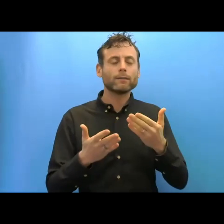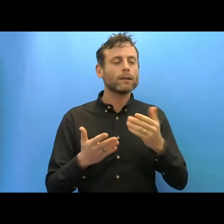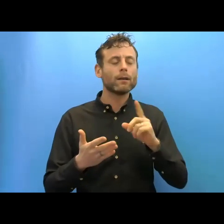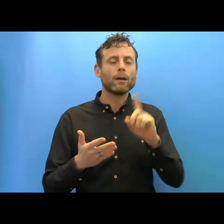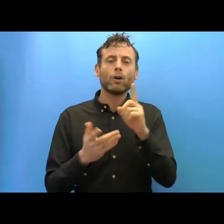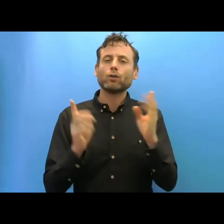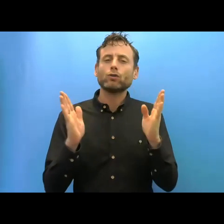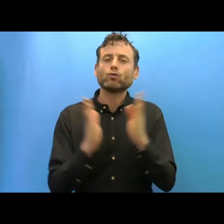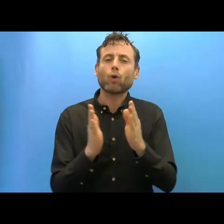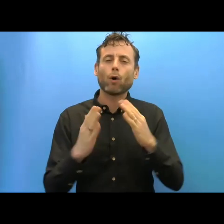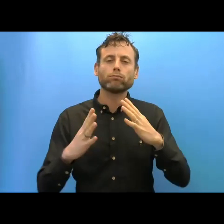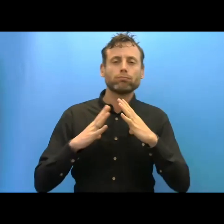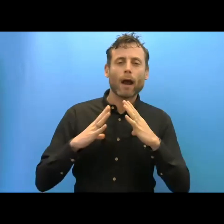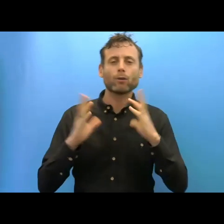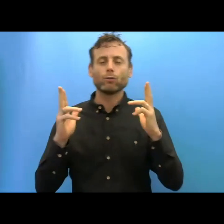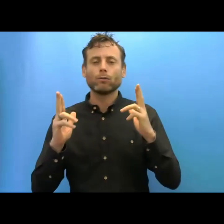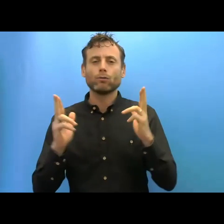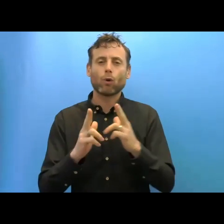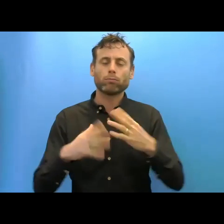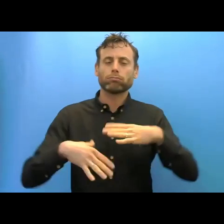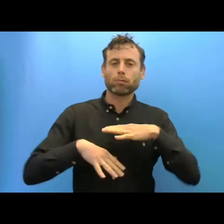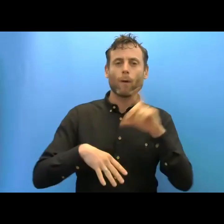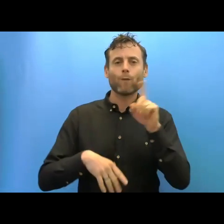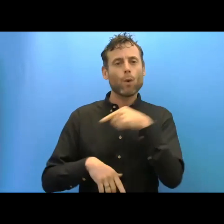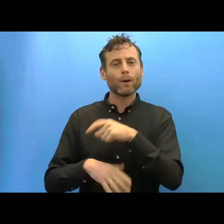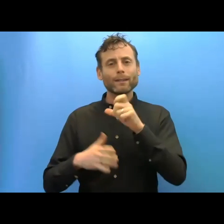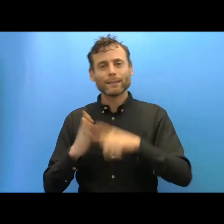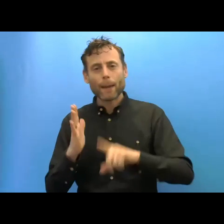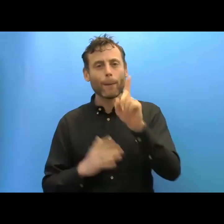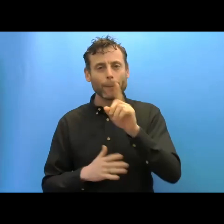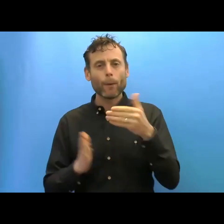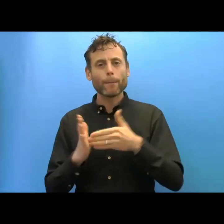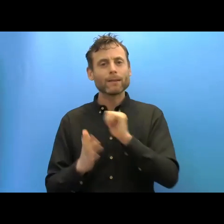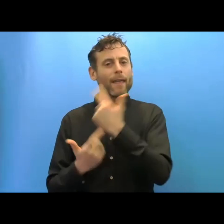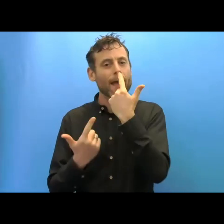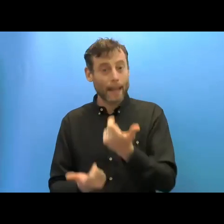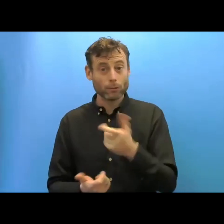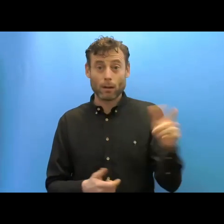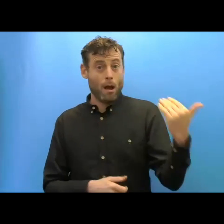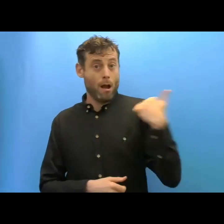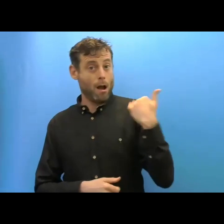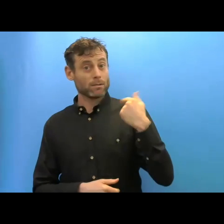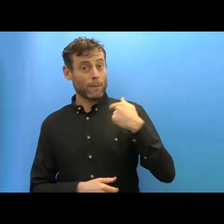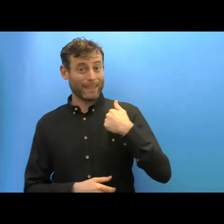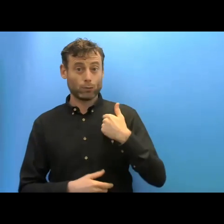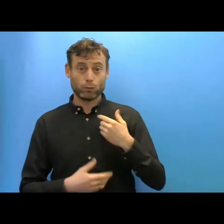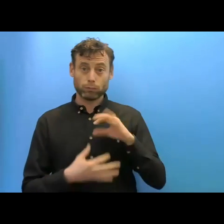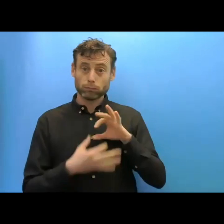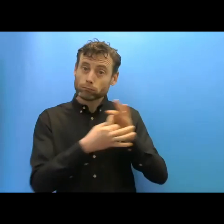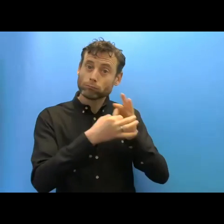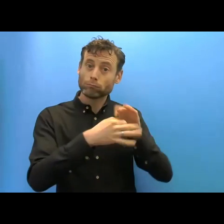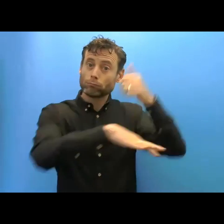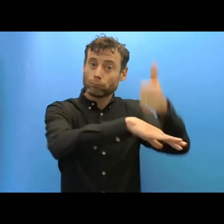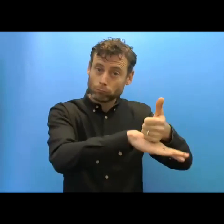for disabled people and their carers, approached me. So I'll be recreating this room, which will be